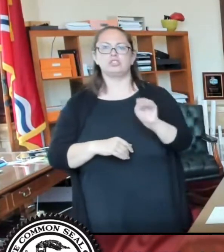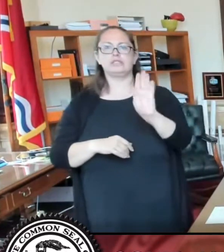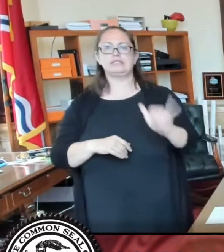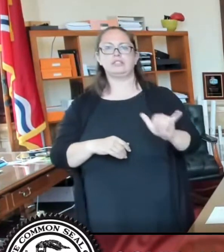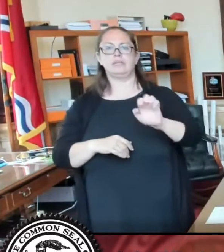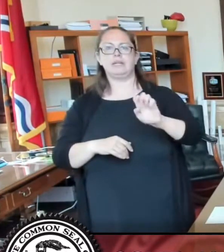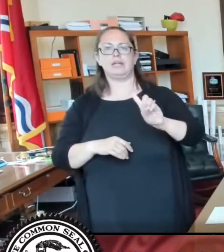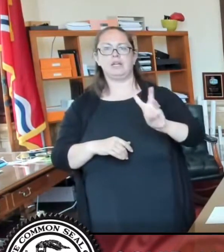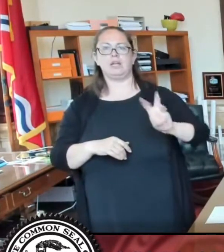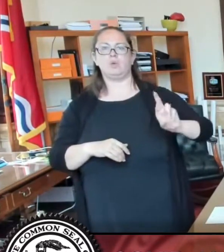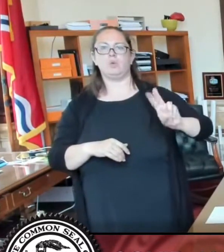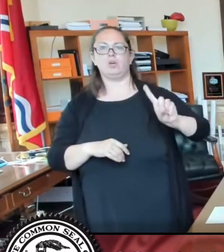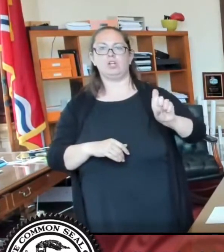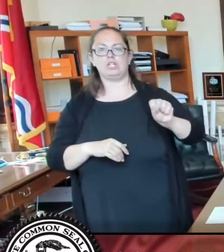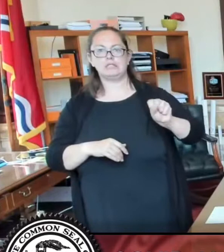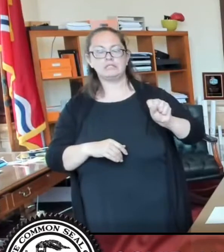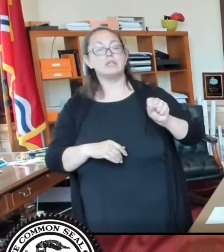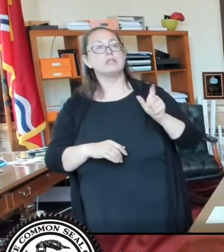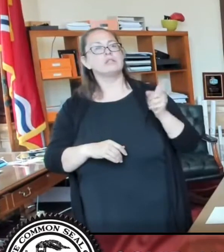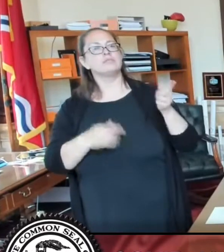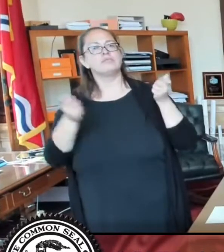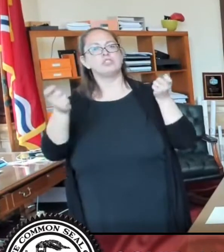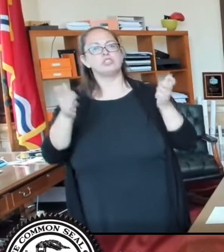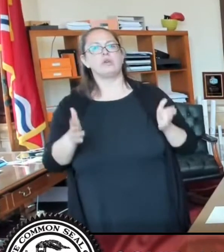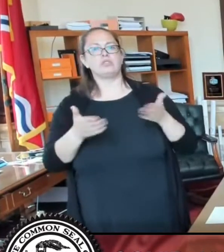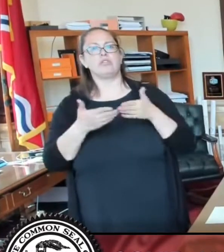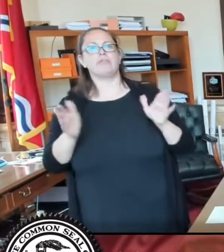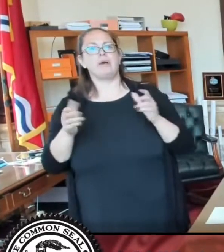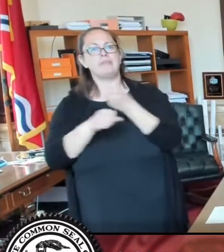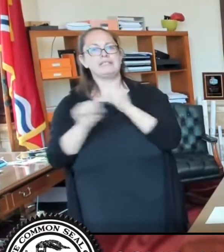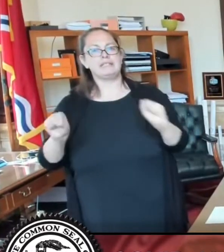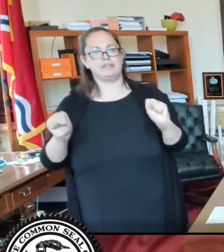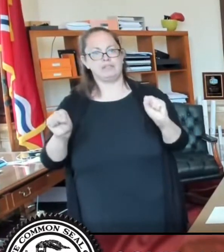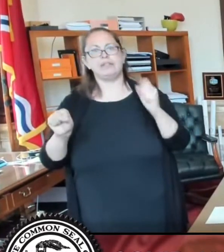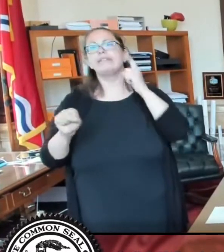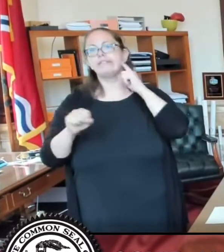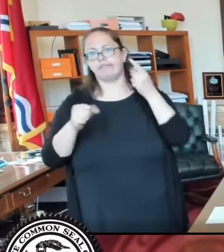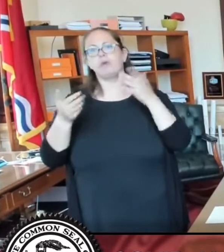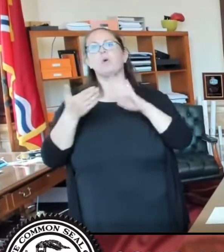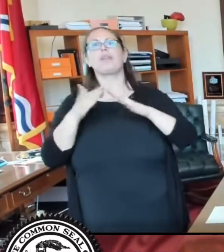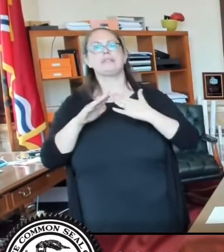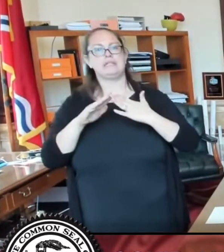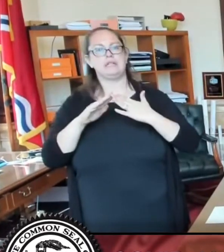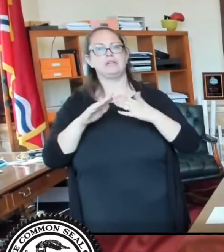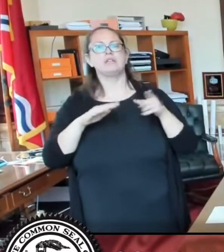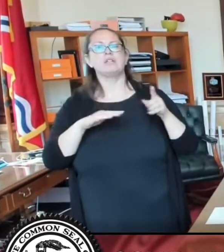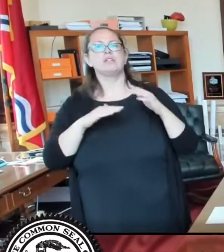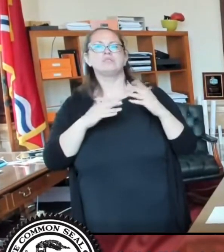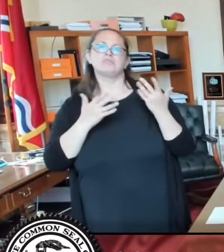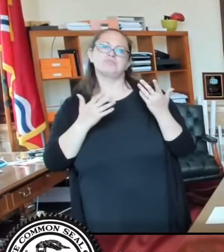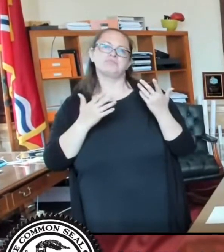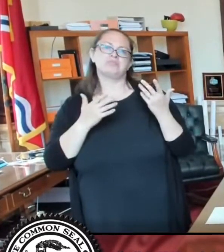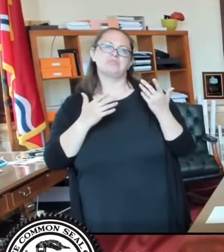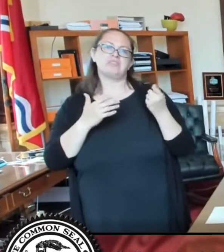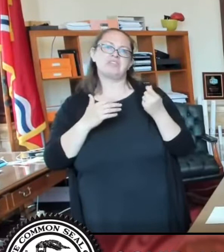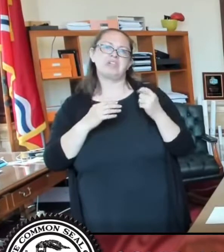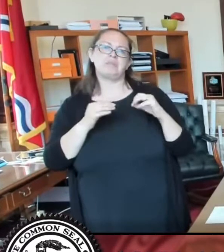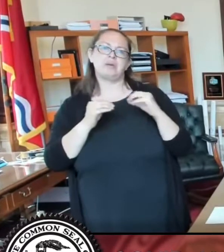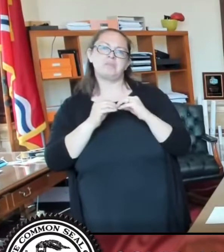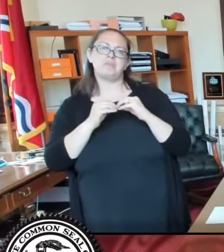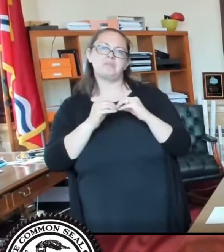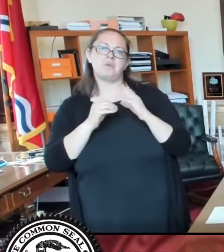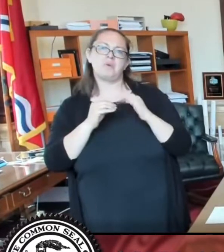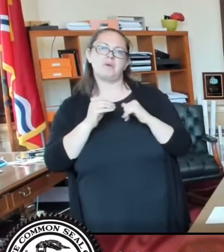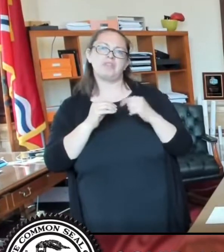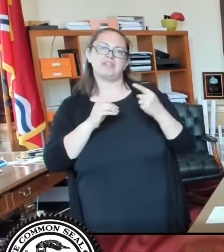Judge Edwards is the Director of Public Safety for our city. He is over about half, a little more than half